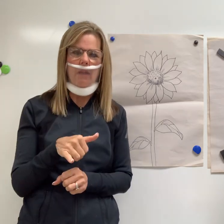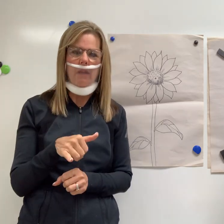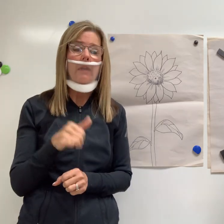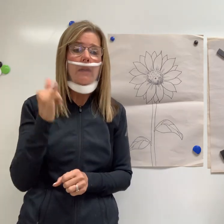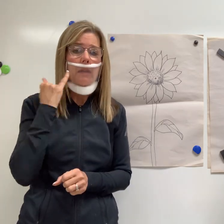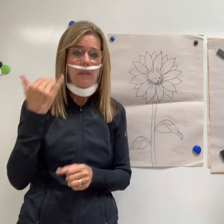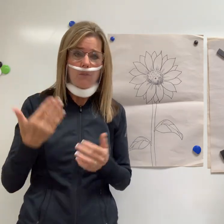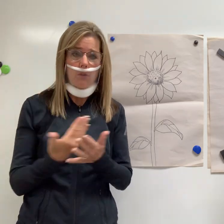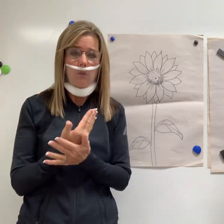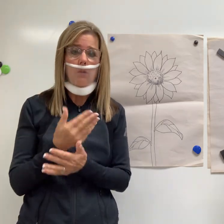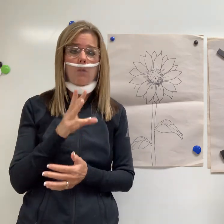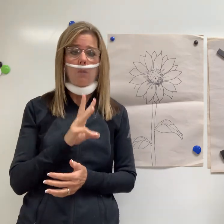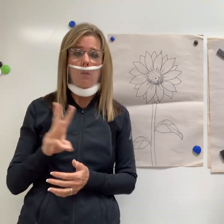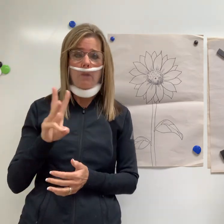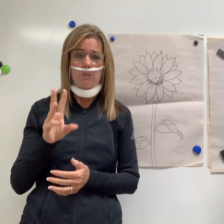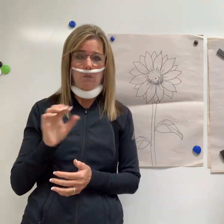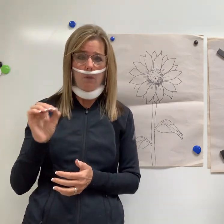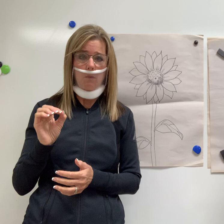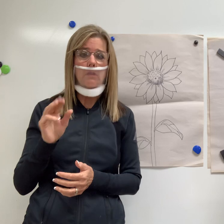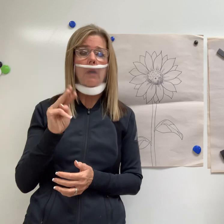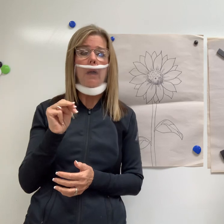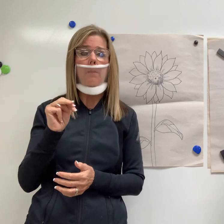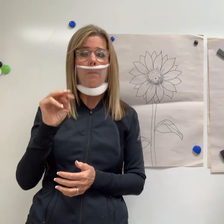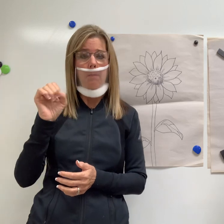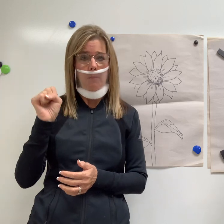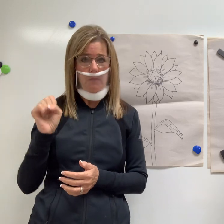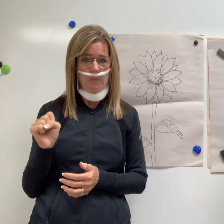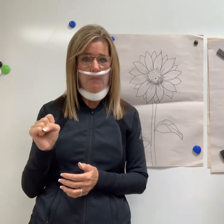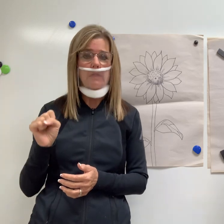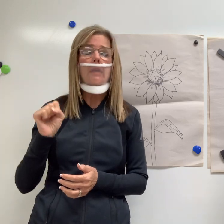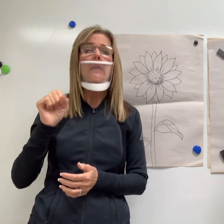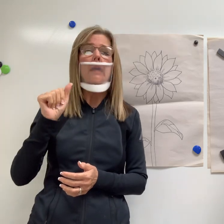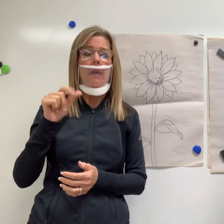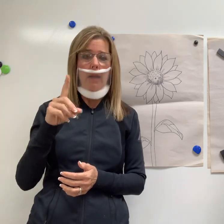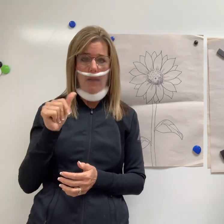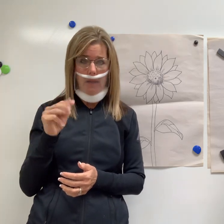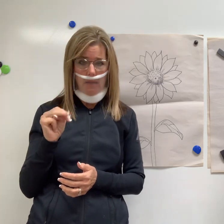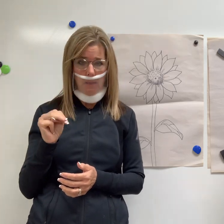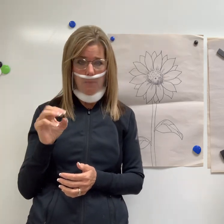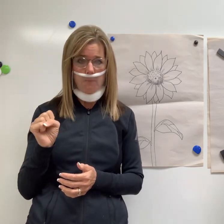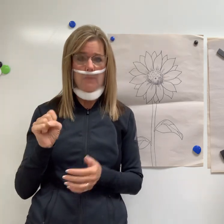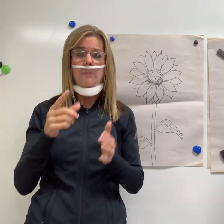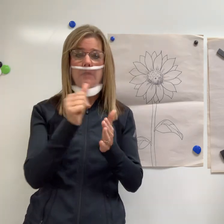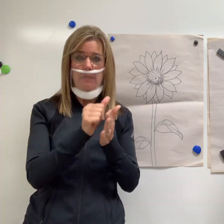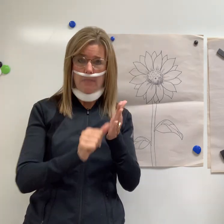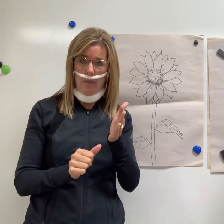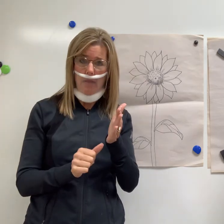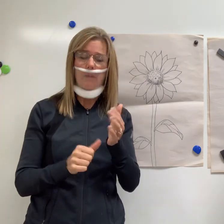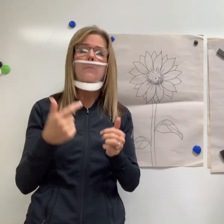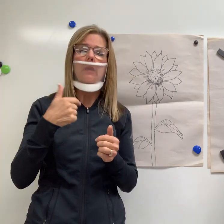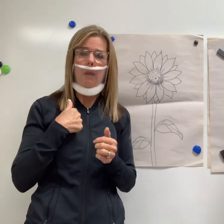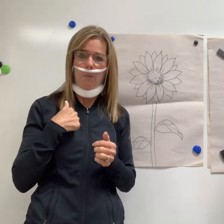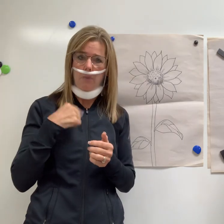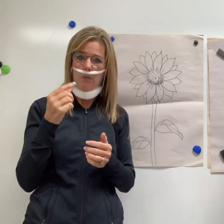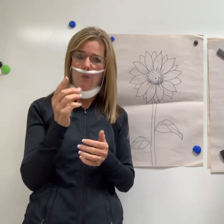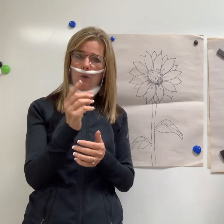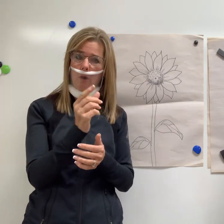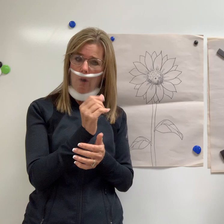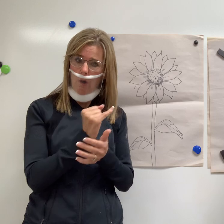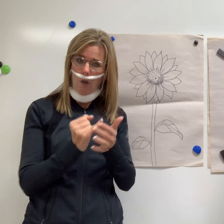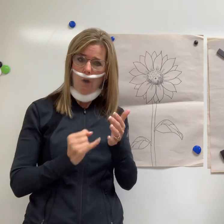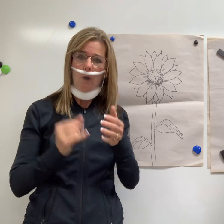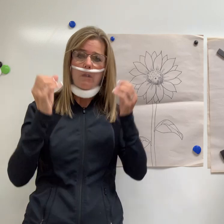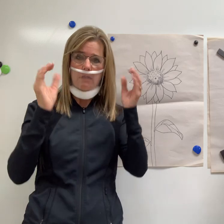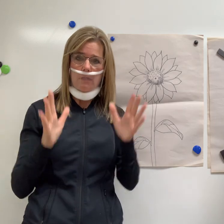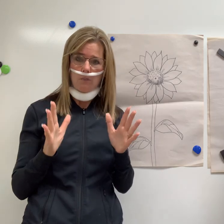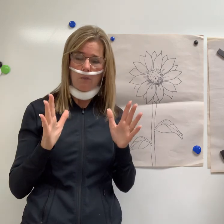new to Western Oaks, I'm Mrs. Adams, I'll be your art teacher. And for the next 9 weeks, two times a week, you guys are gonna